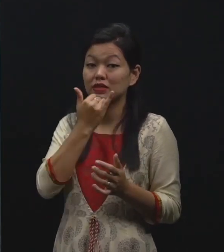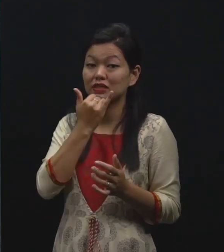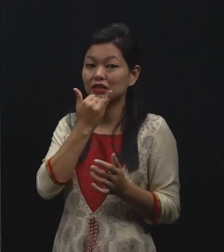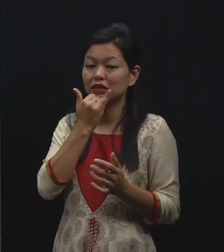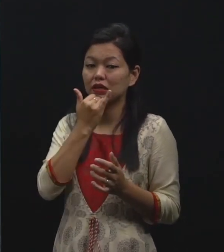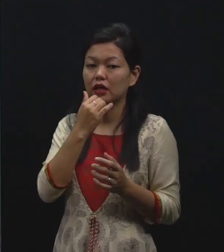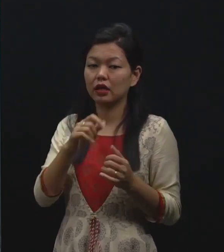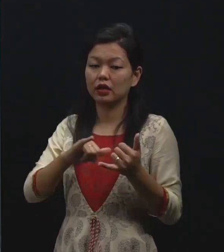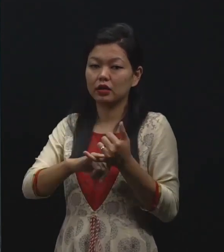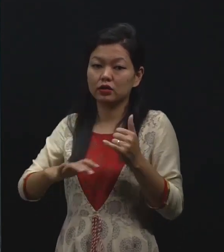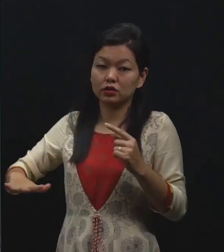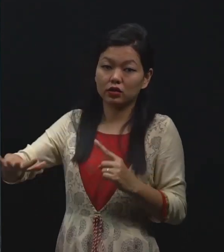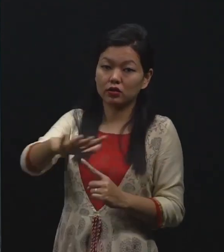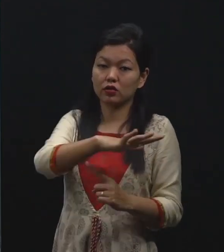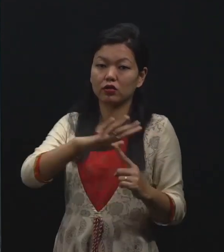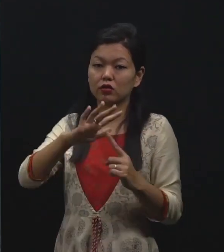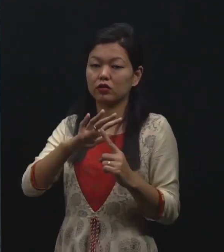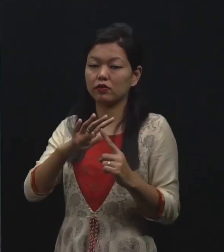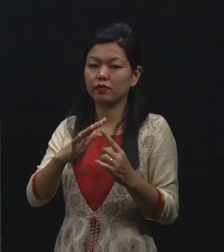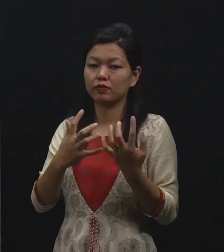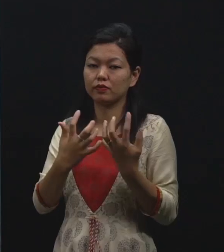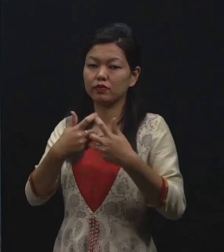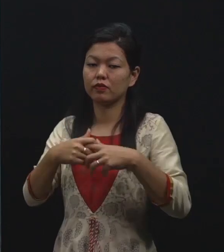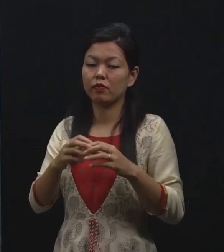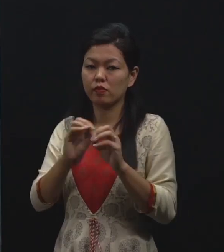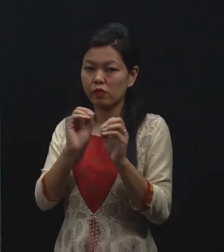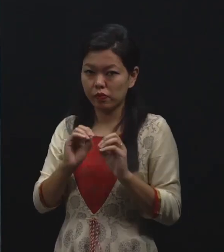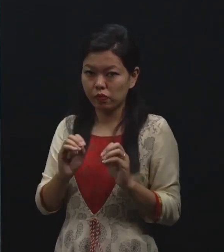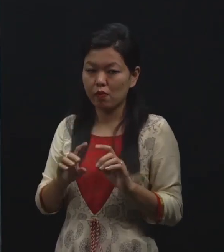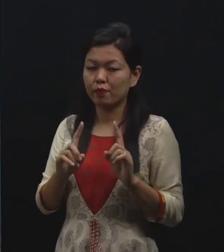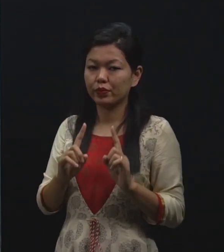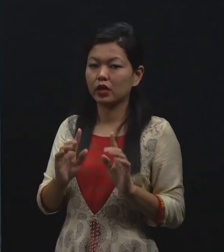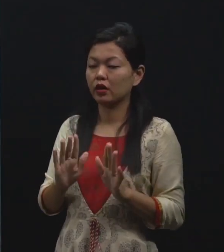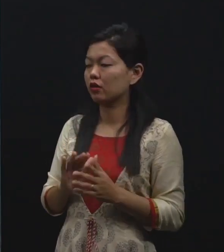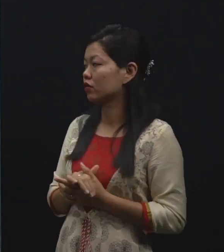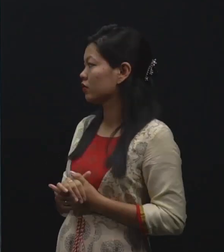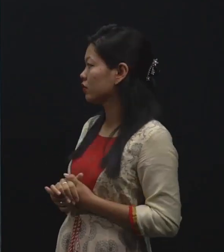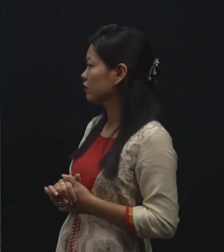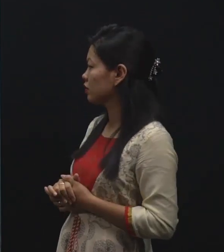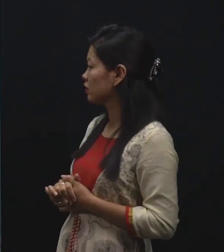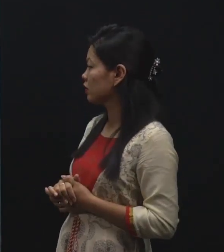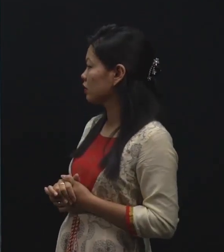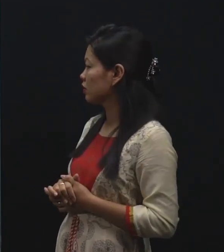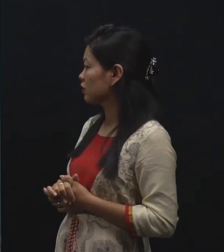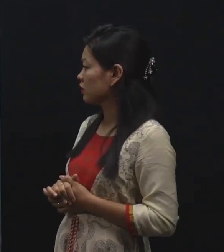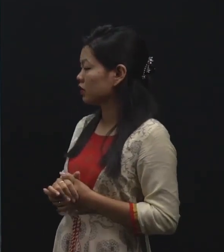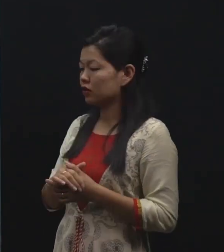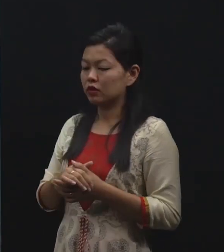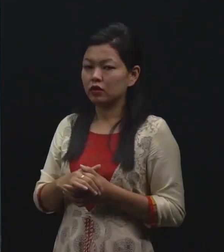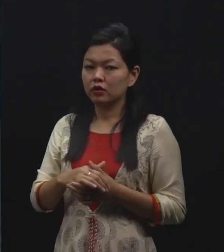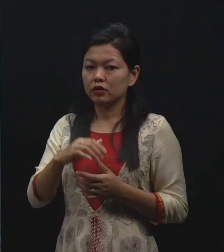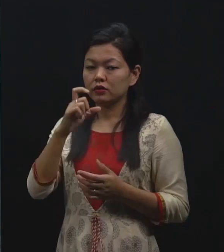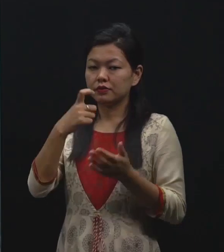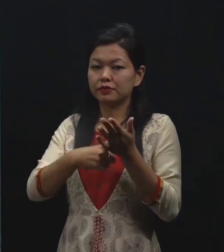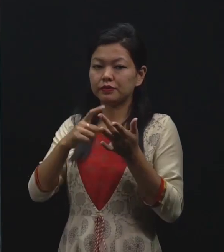civil cases, there is no arrest, there is no imprisonment that is involved here. Okay, but in the criminal